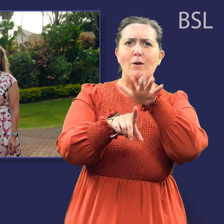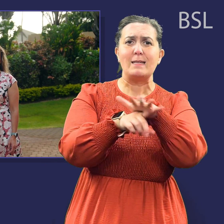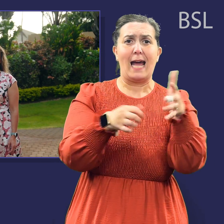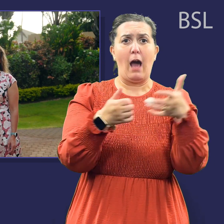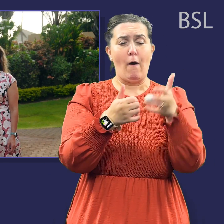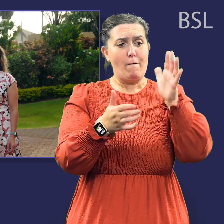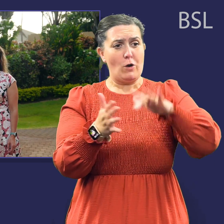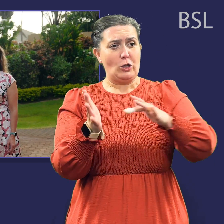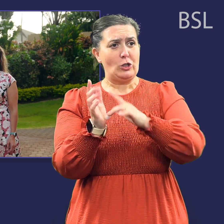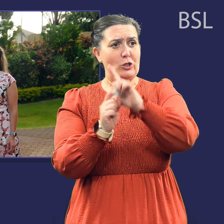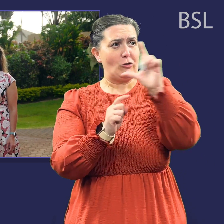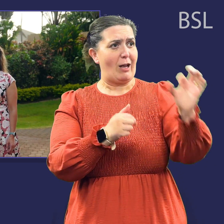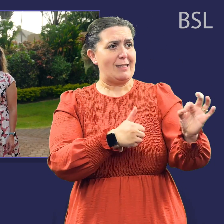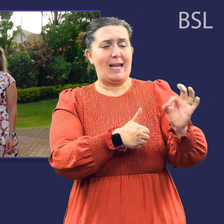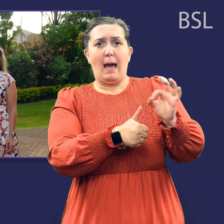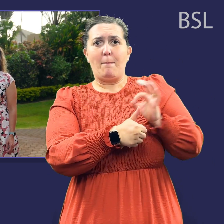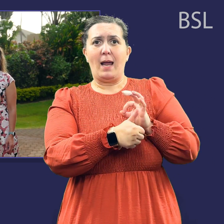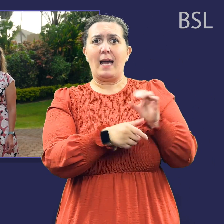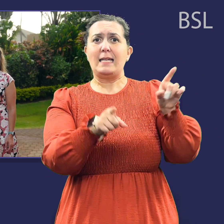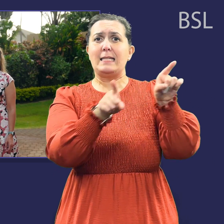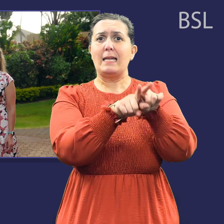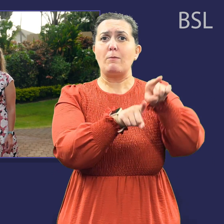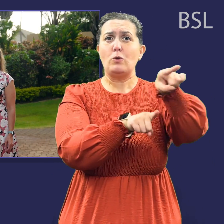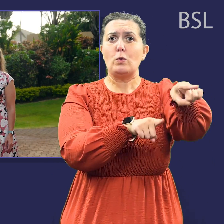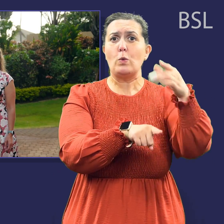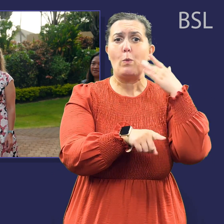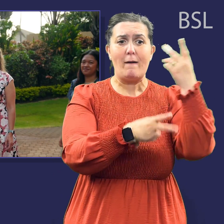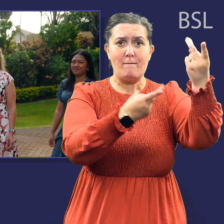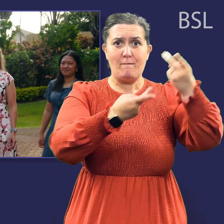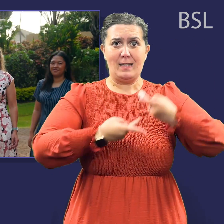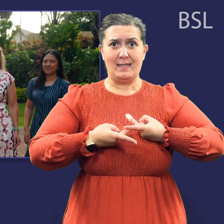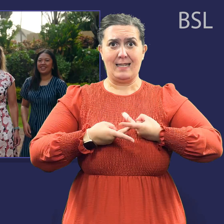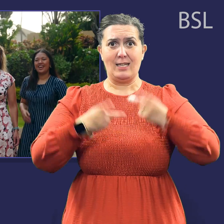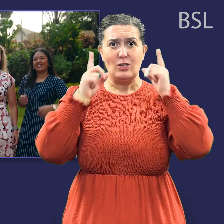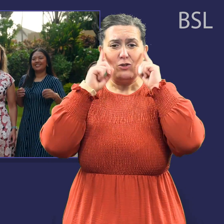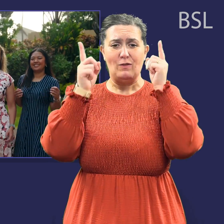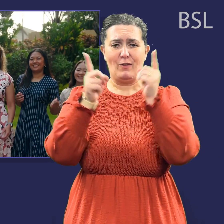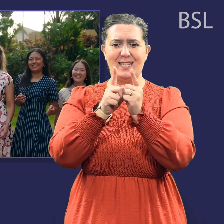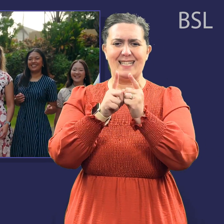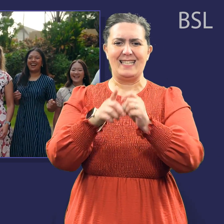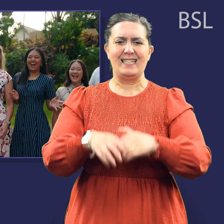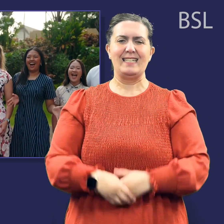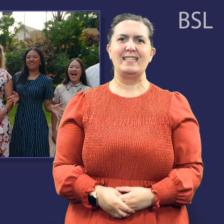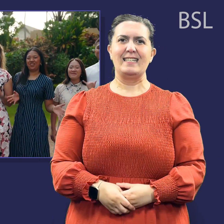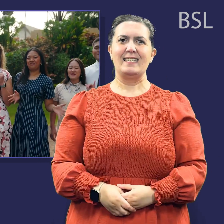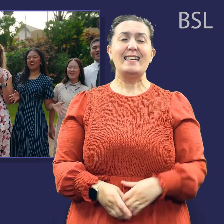of Jesus Christ as you taught us the last time you visited our campus. Mahalo nui.